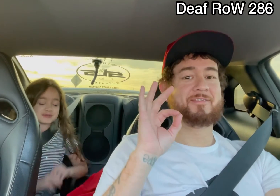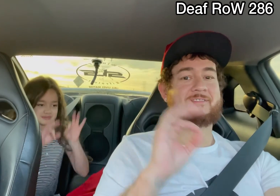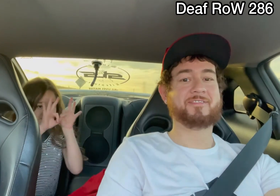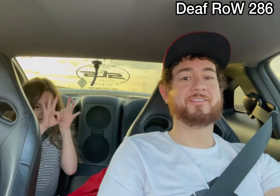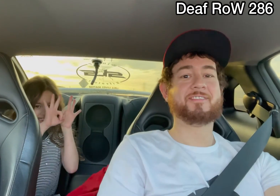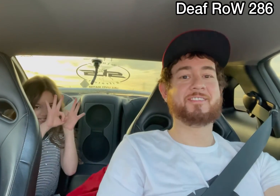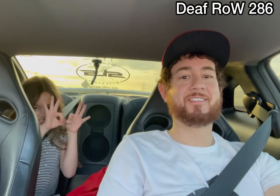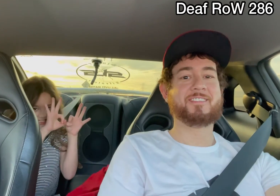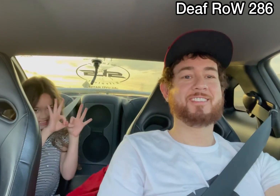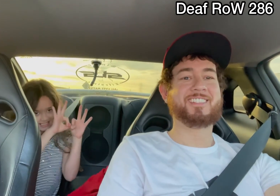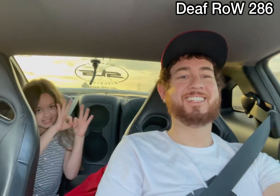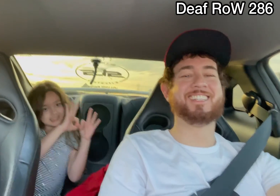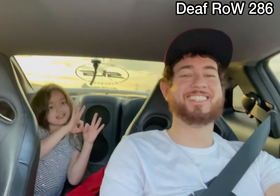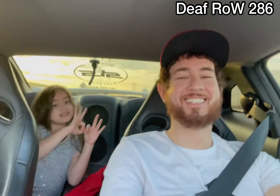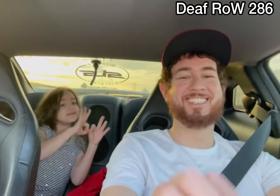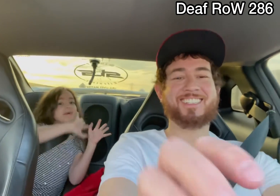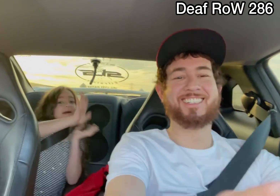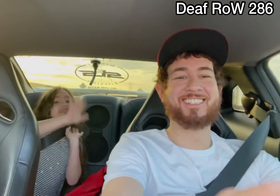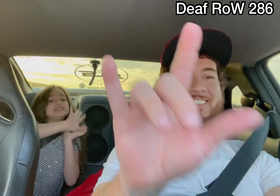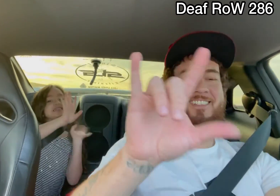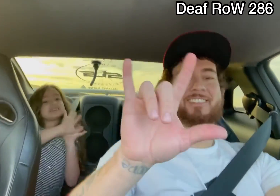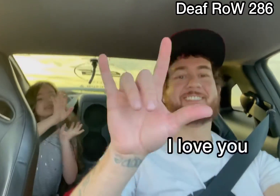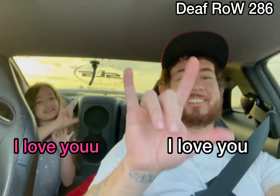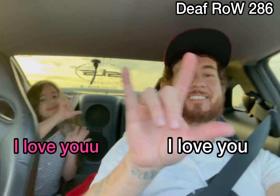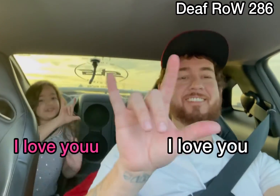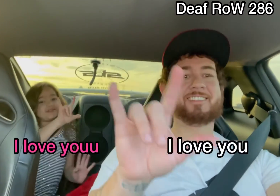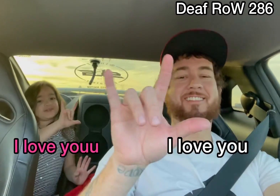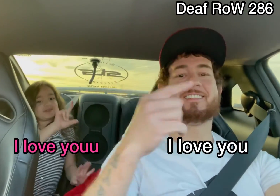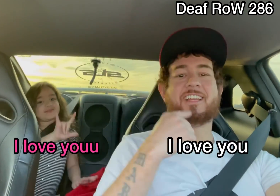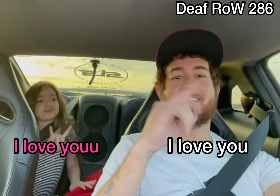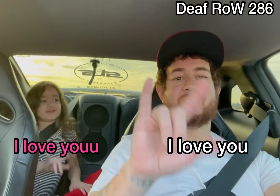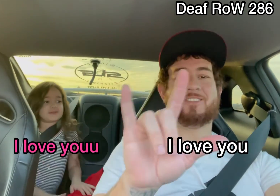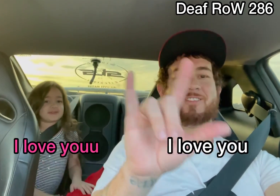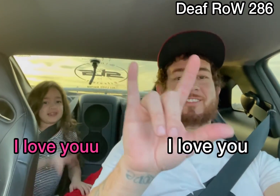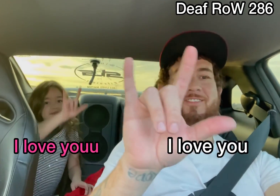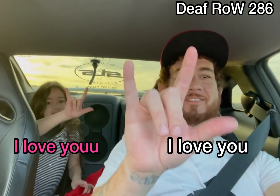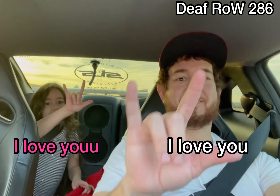Great. Right. Right. Right. Right. Right. Love you